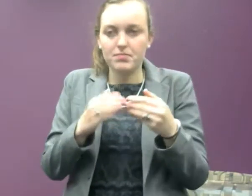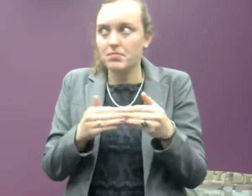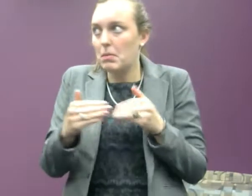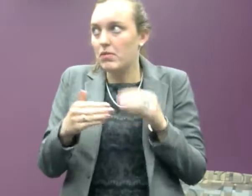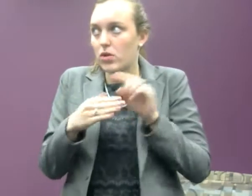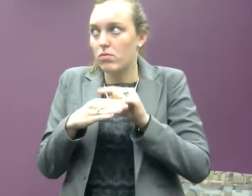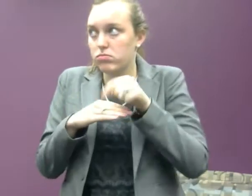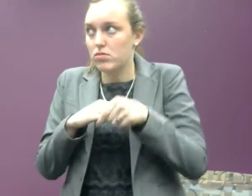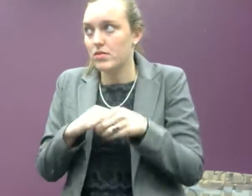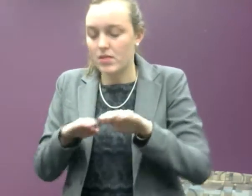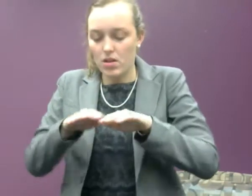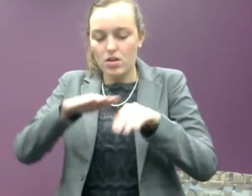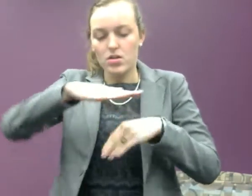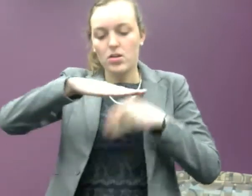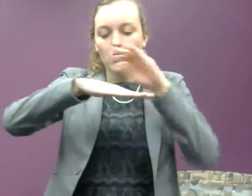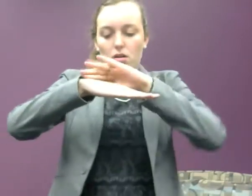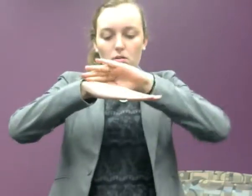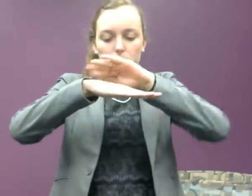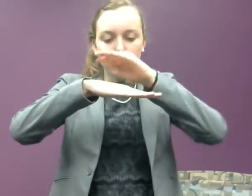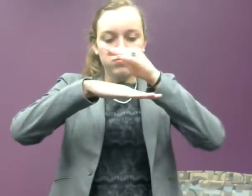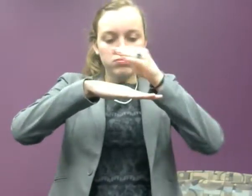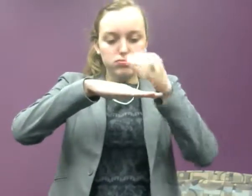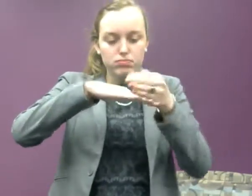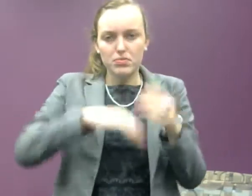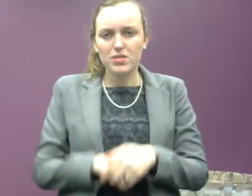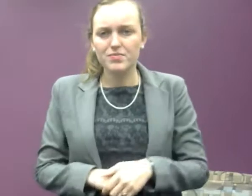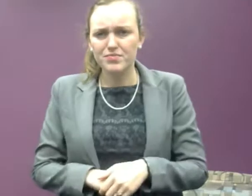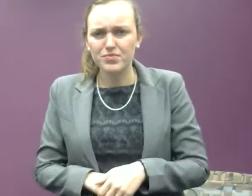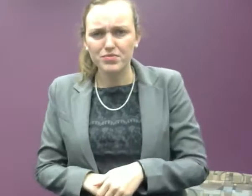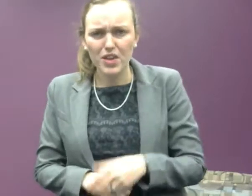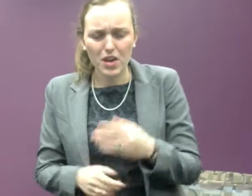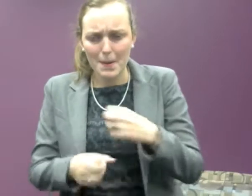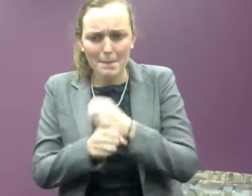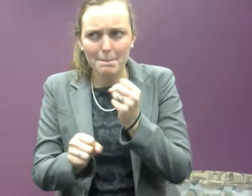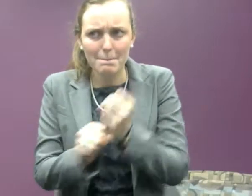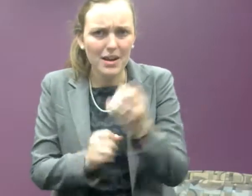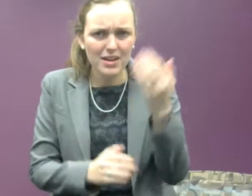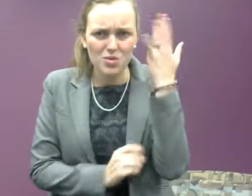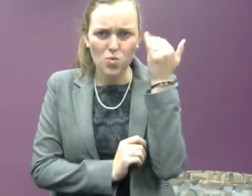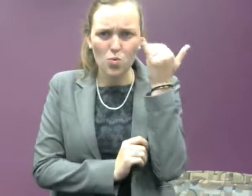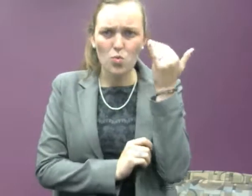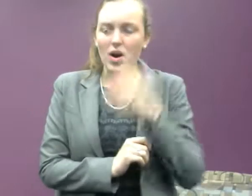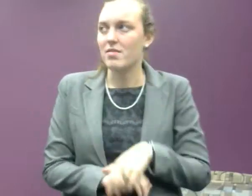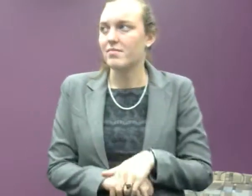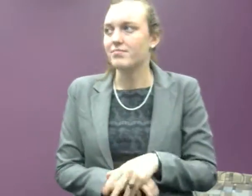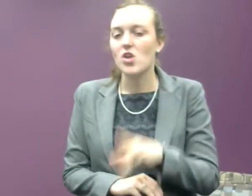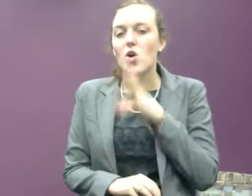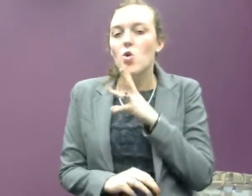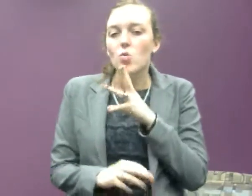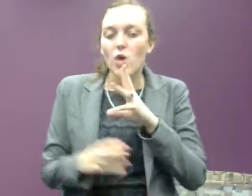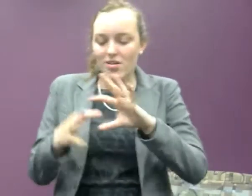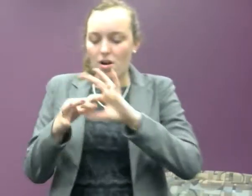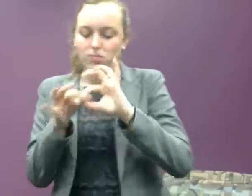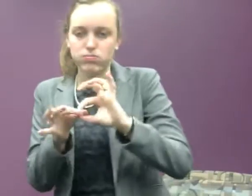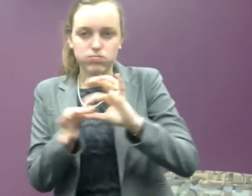top of the cylinder is caused or formed by the water molecules holding on to each other, and that is